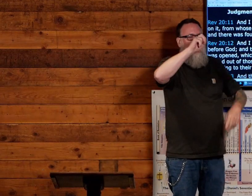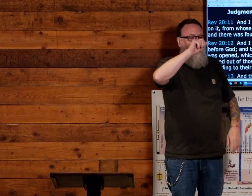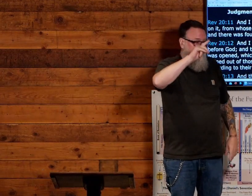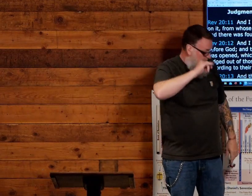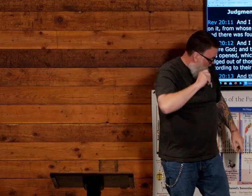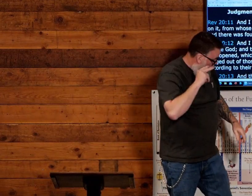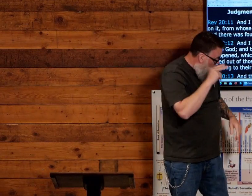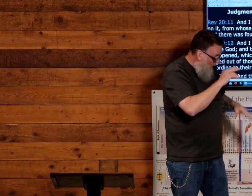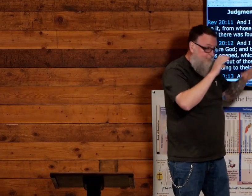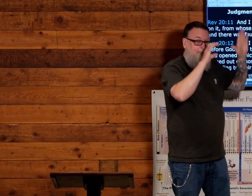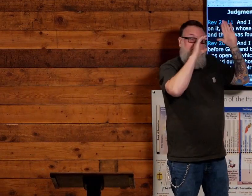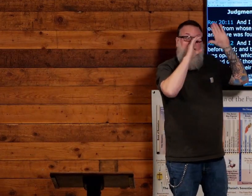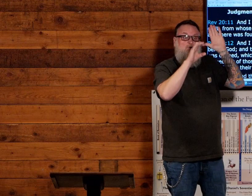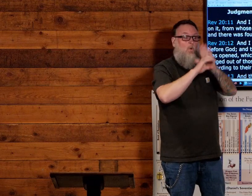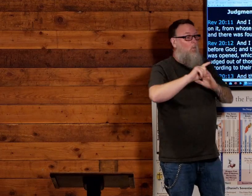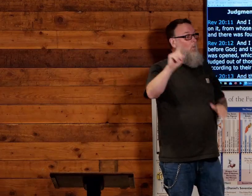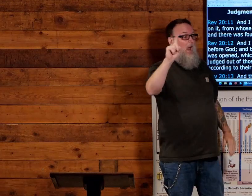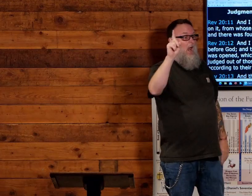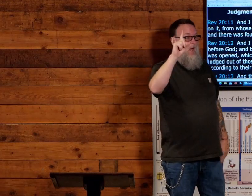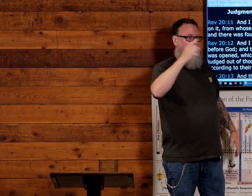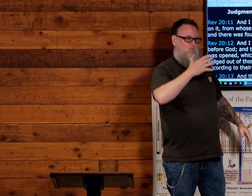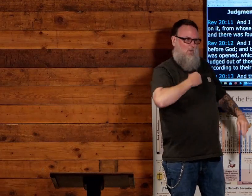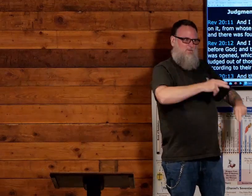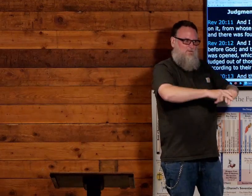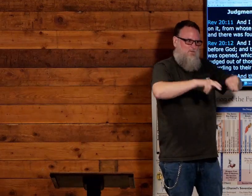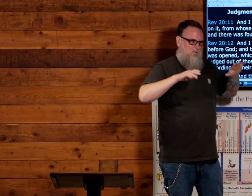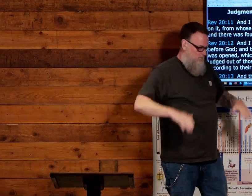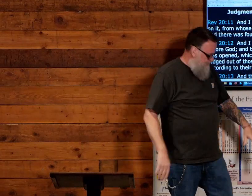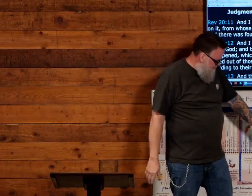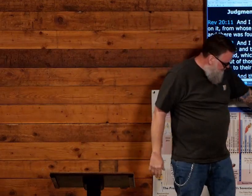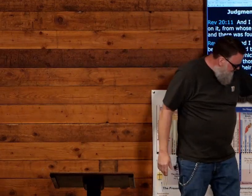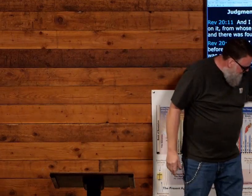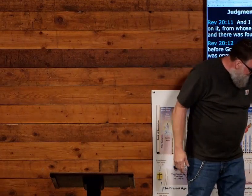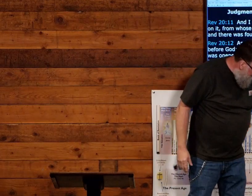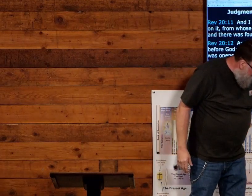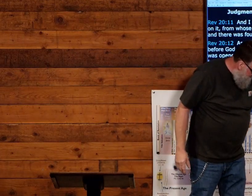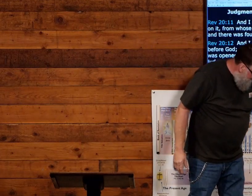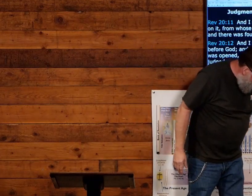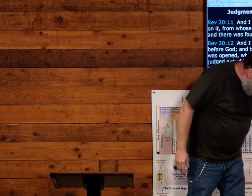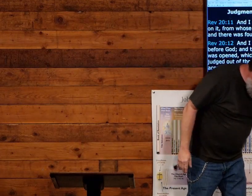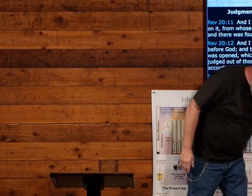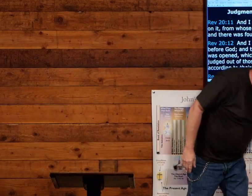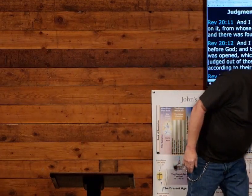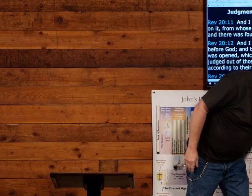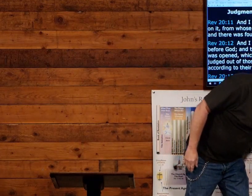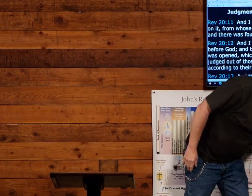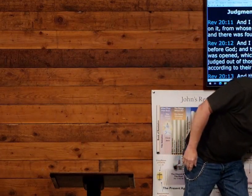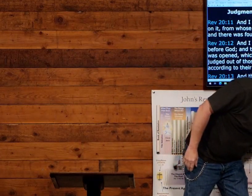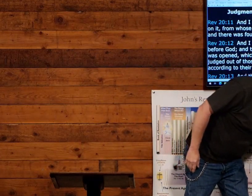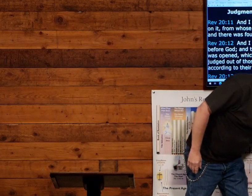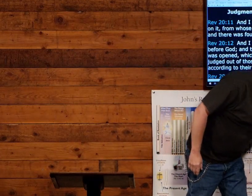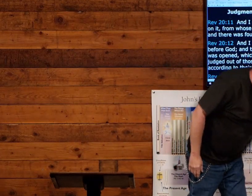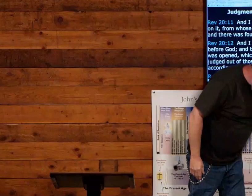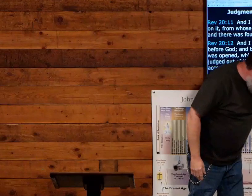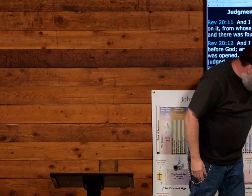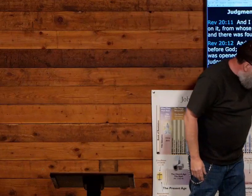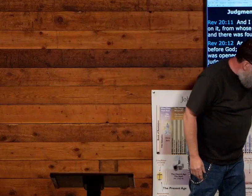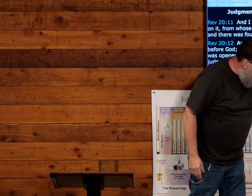Judgment for the great white throne. And on our picture, it's here on our chart. It's at this point right here.